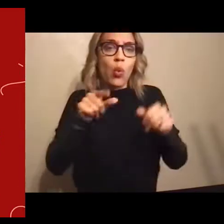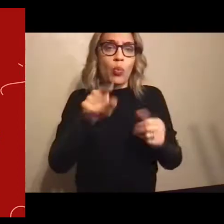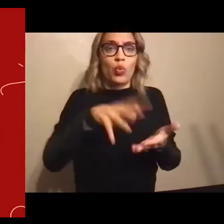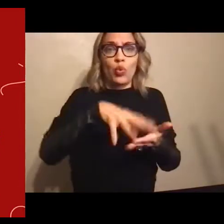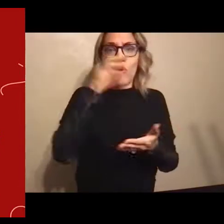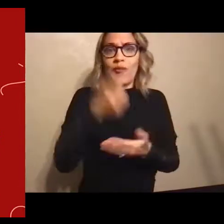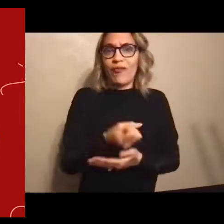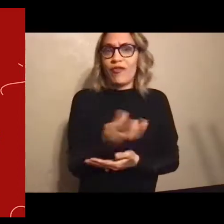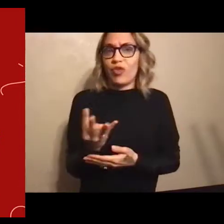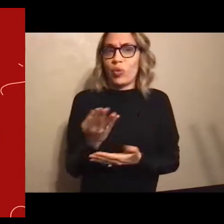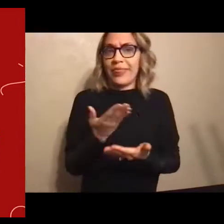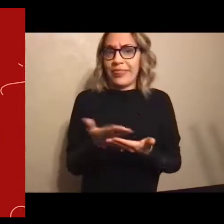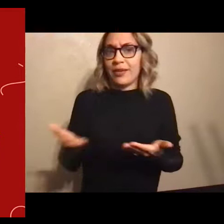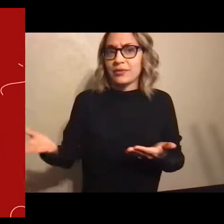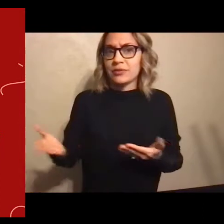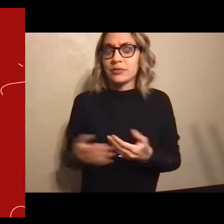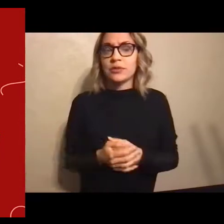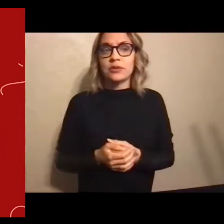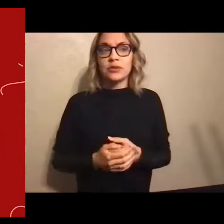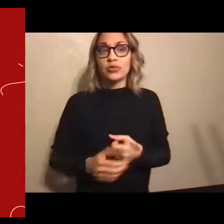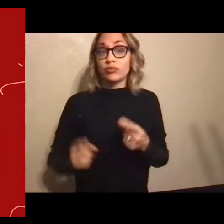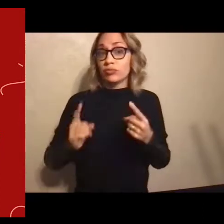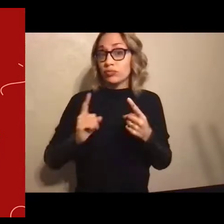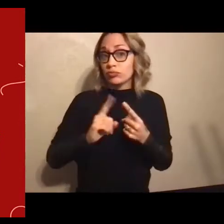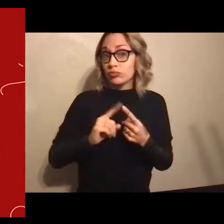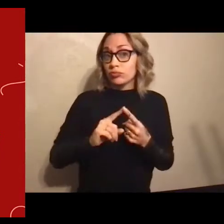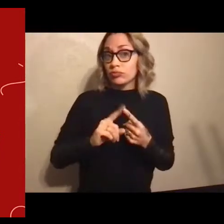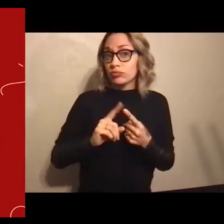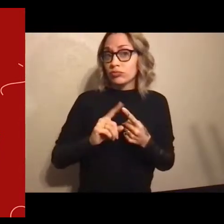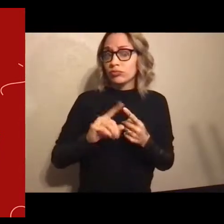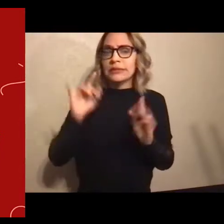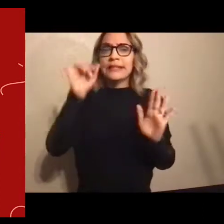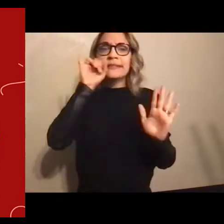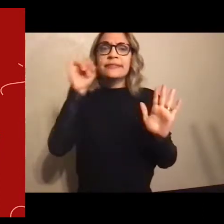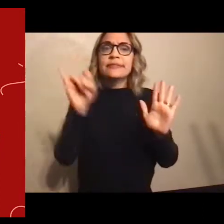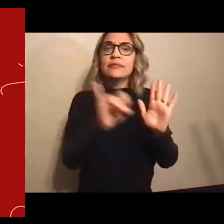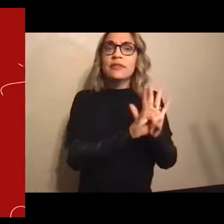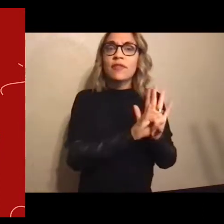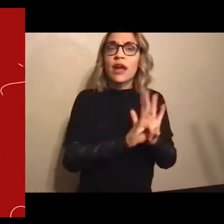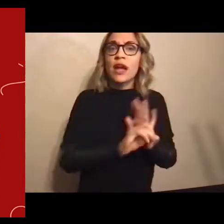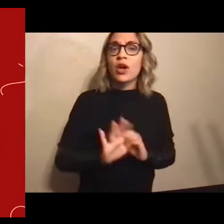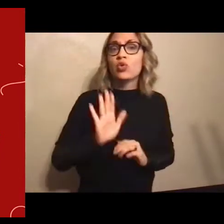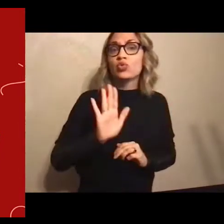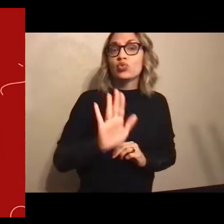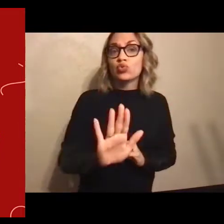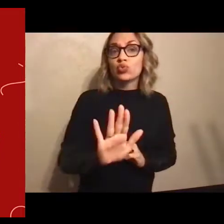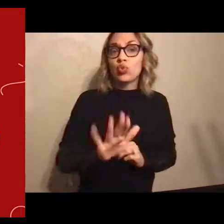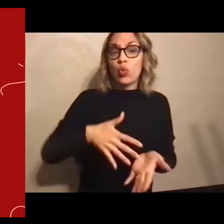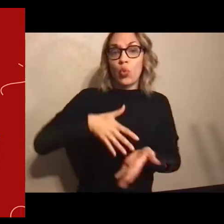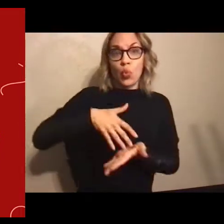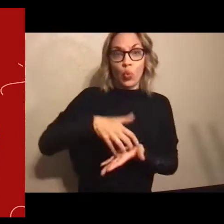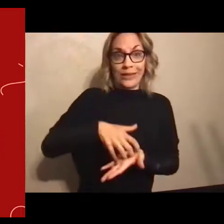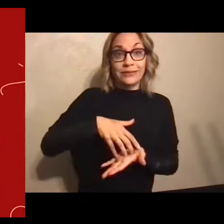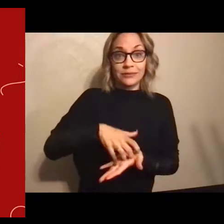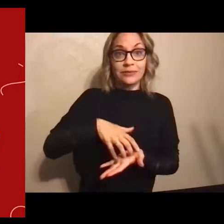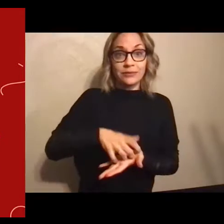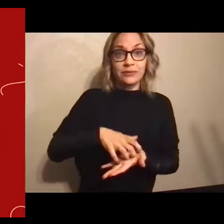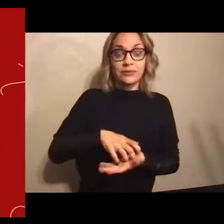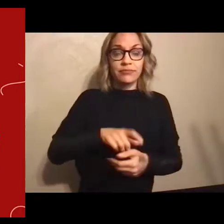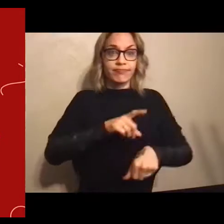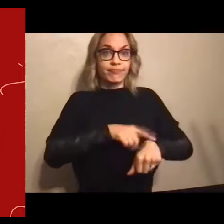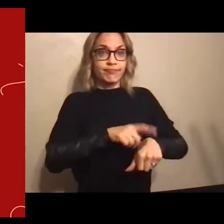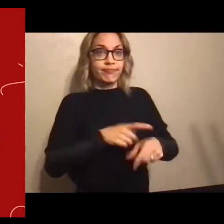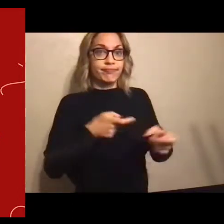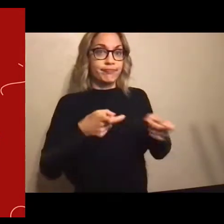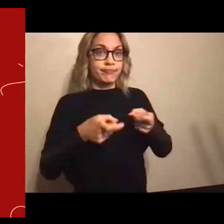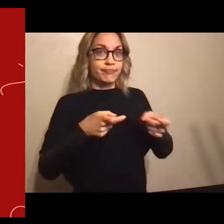Now, my goal today is to help you all learn and understand a few things. First, I'll help